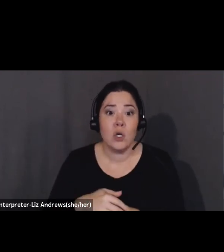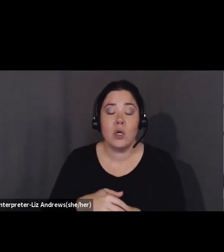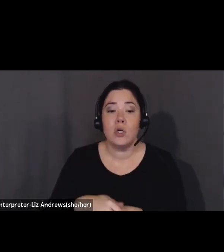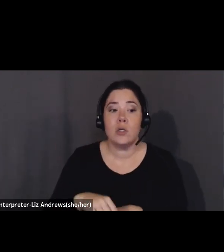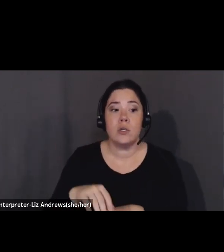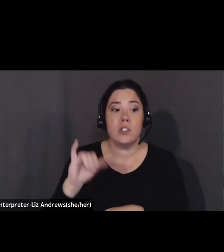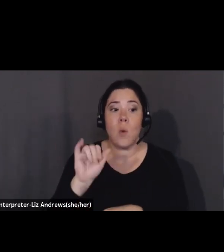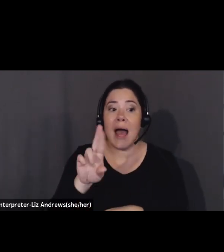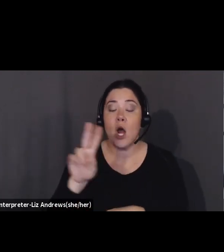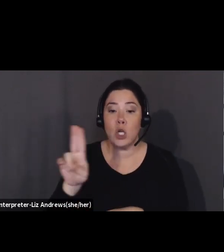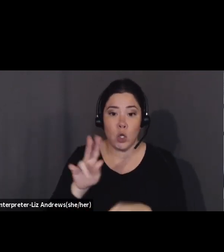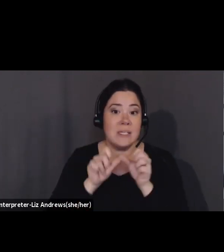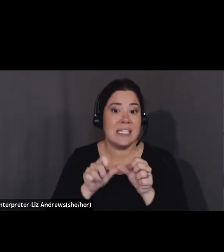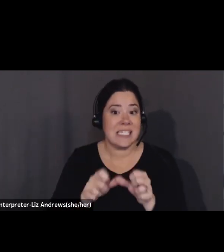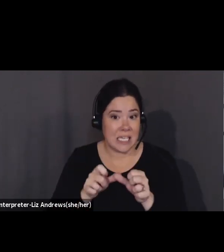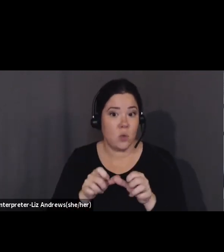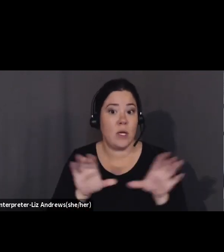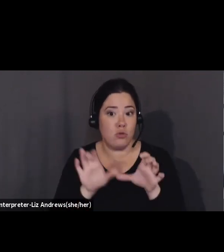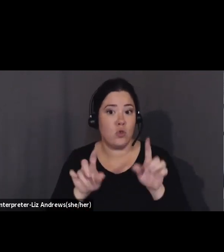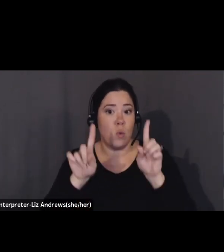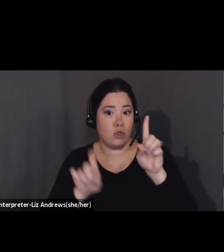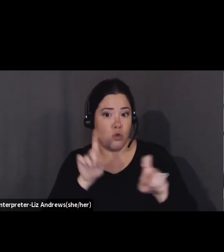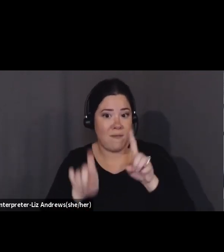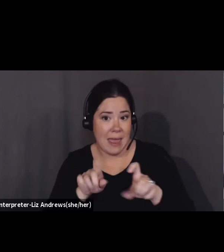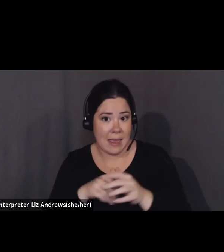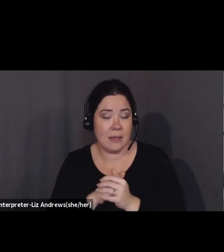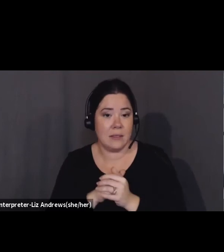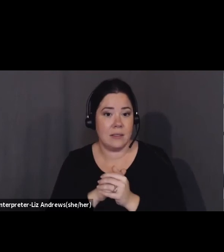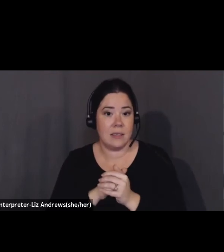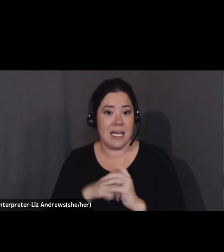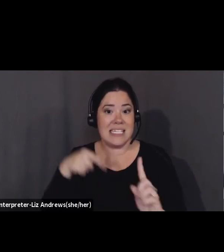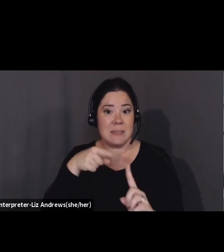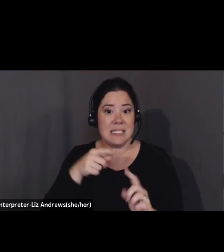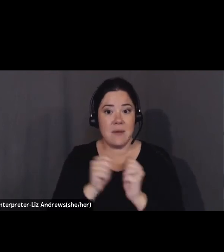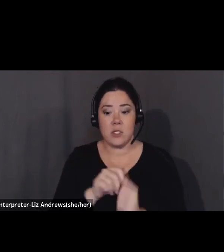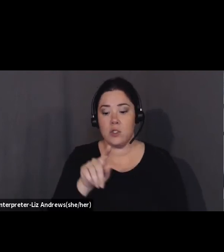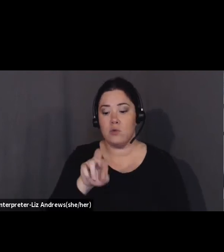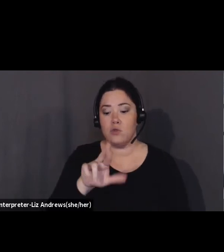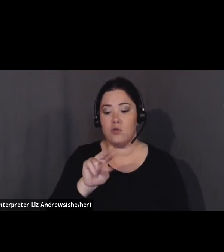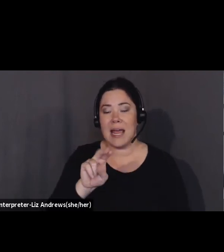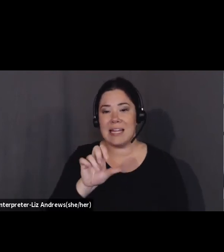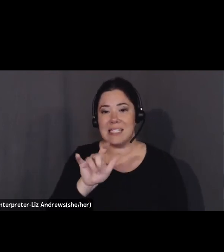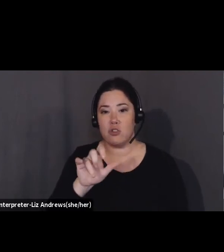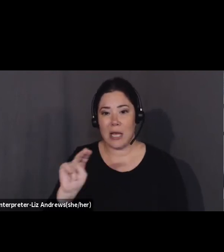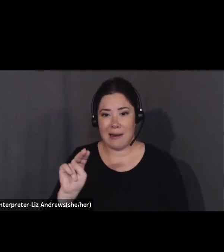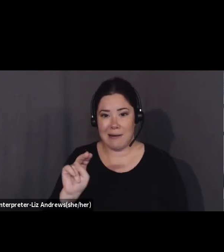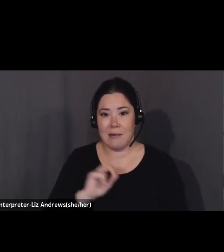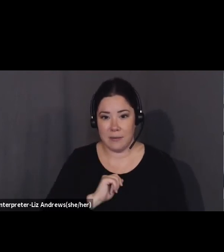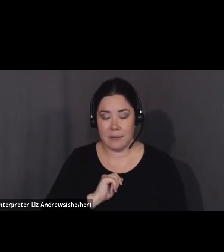to conduct a survey that is actually specific to transition. And so we're hoping to have